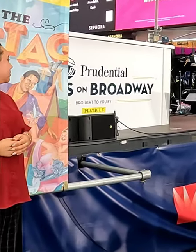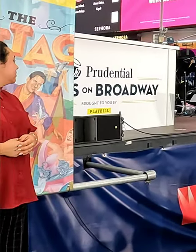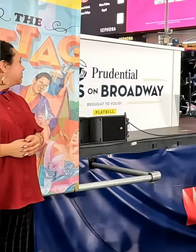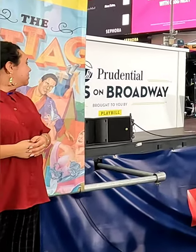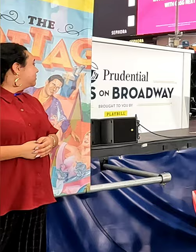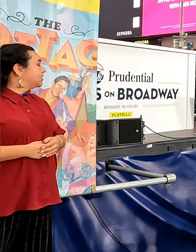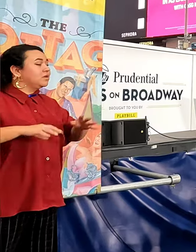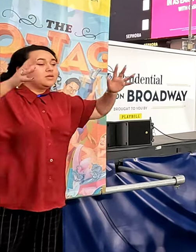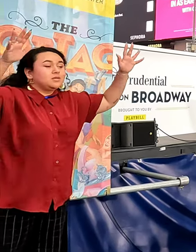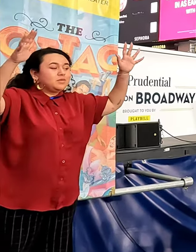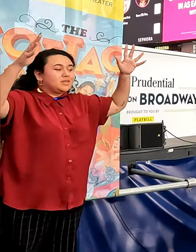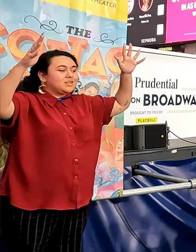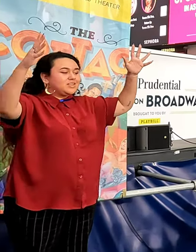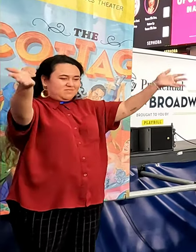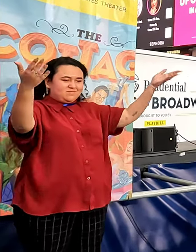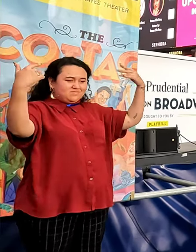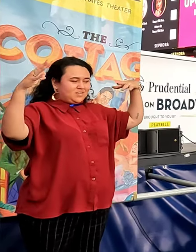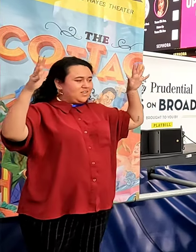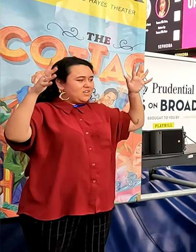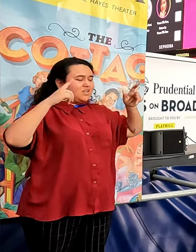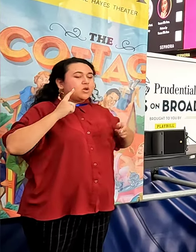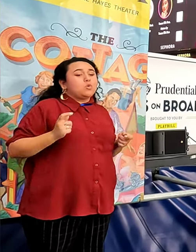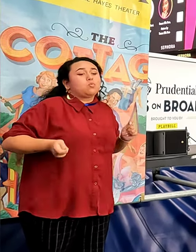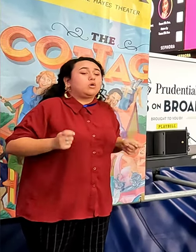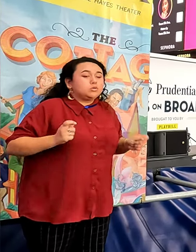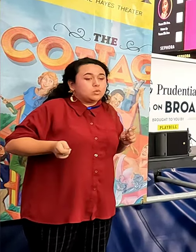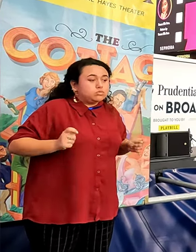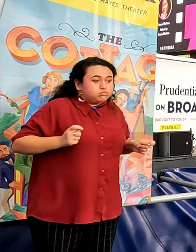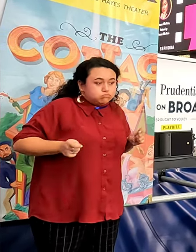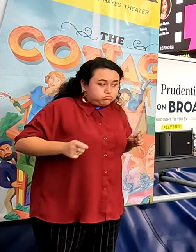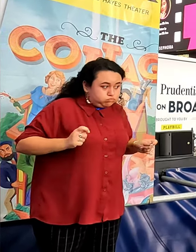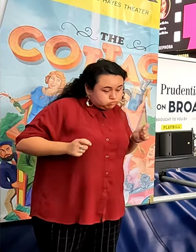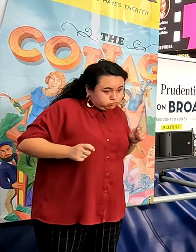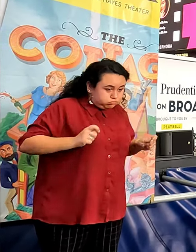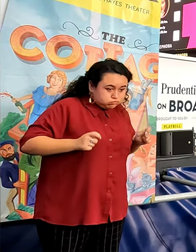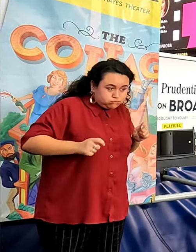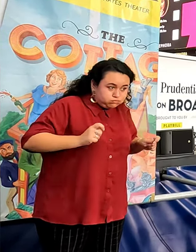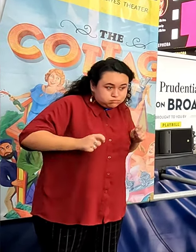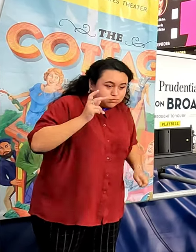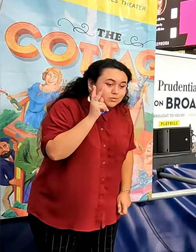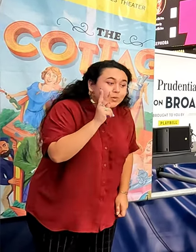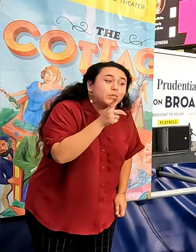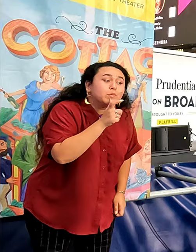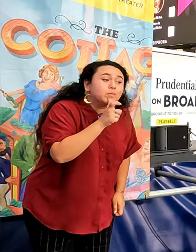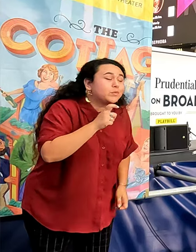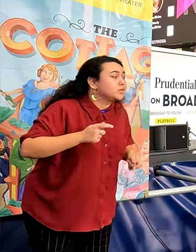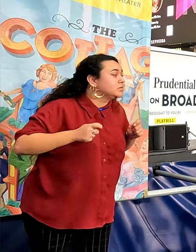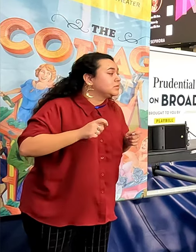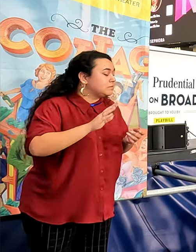A big round of applause, please. Right, okay, roll of the drums. Okay.